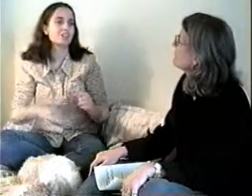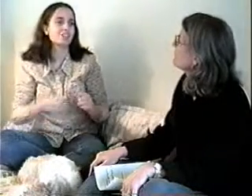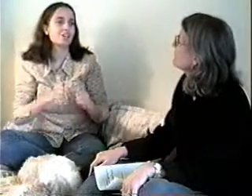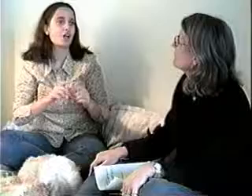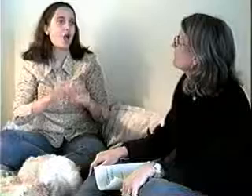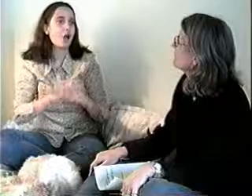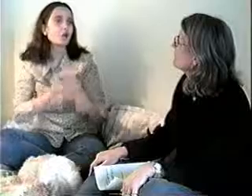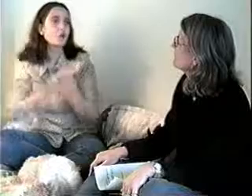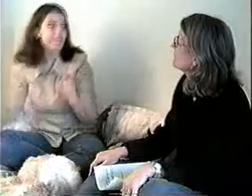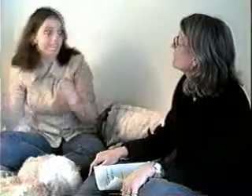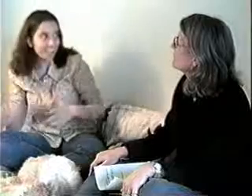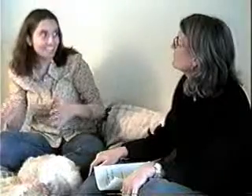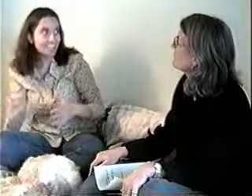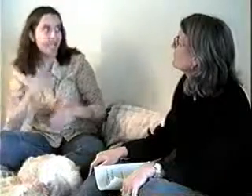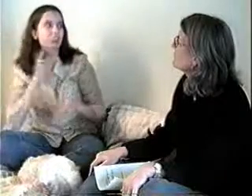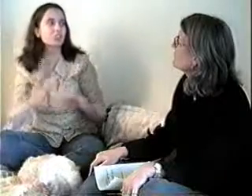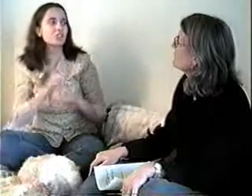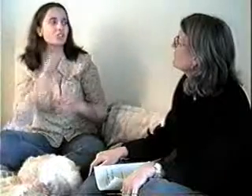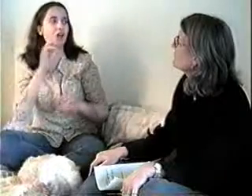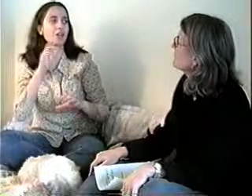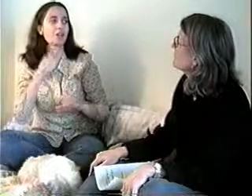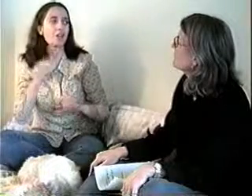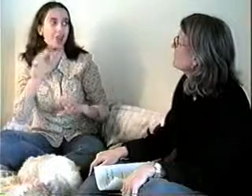But all the weekends, I used to call them,